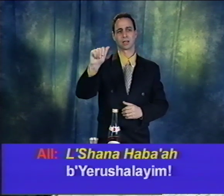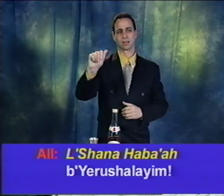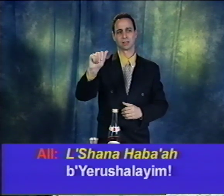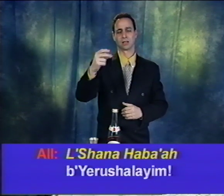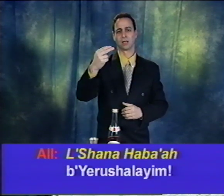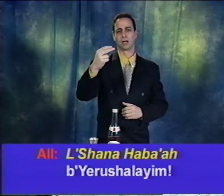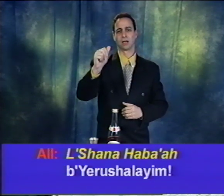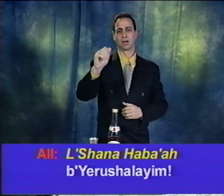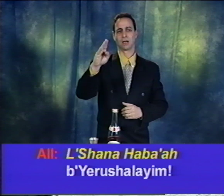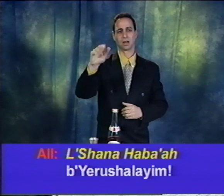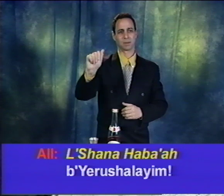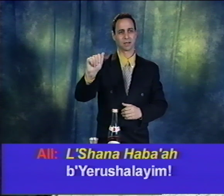Lishana haba'ah